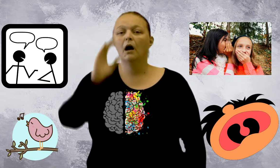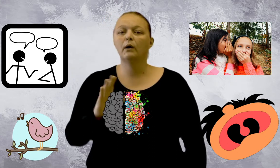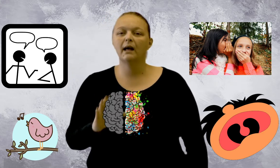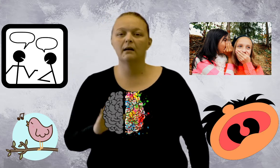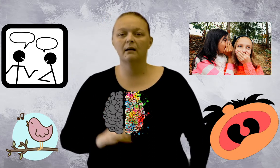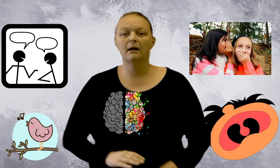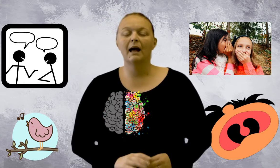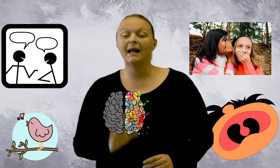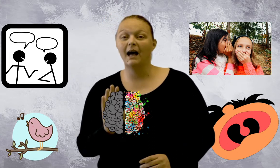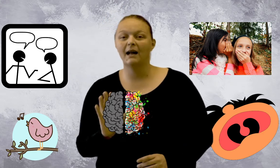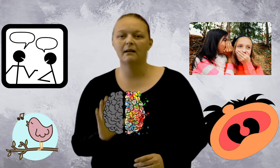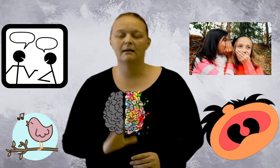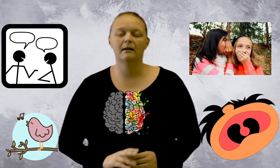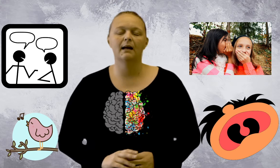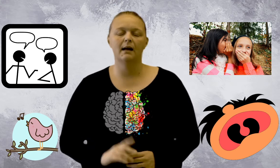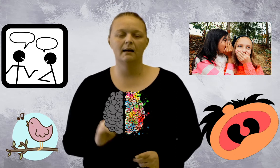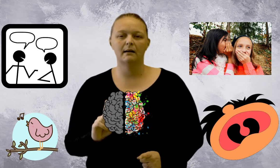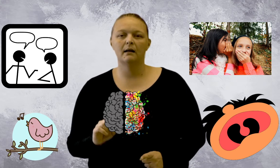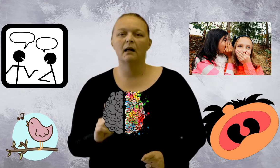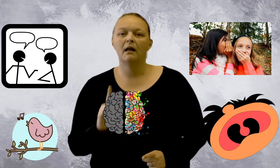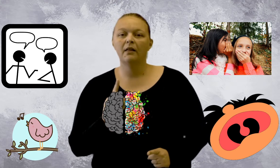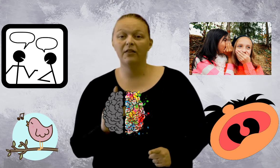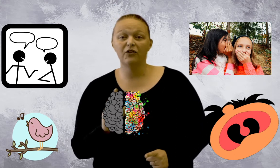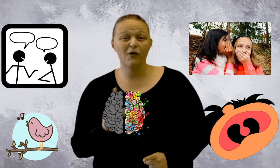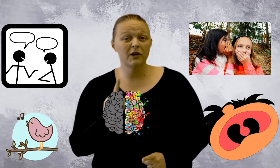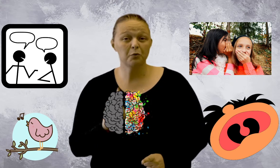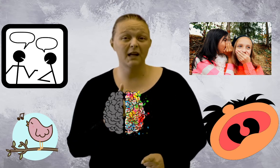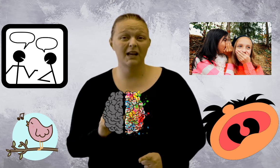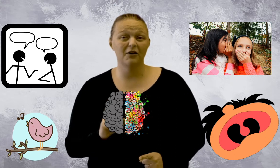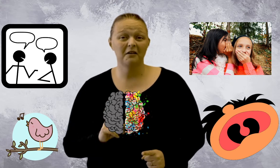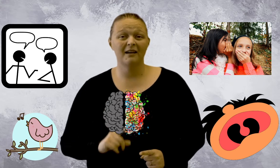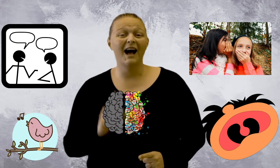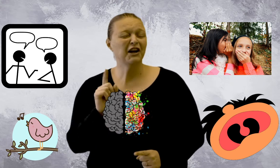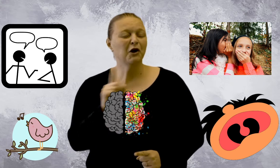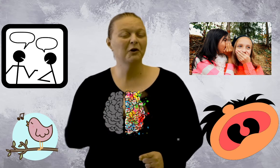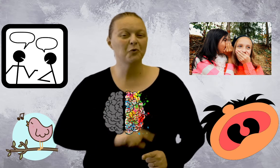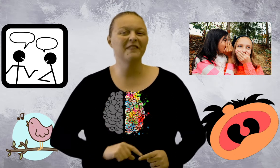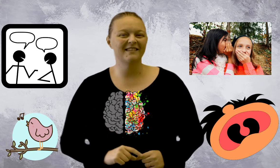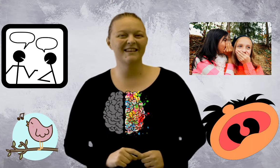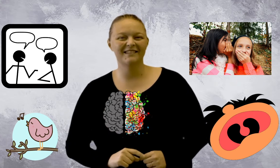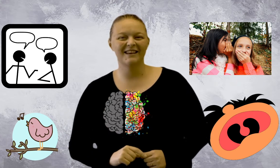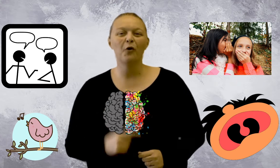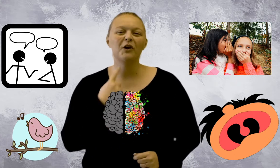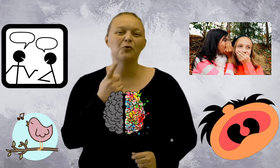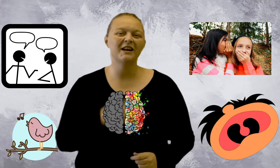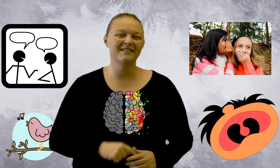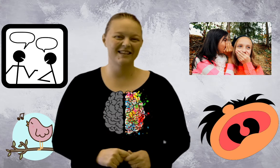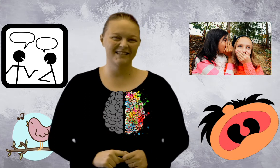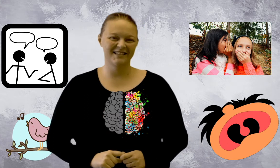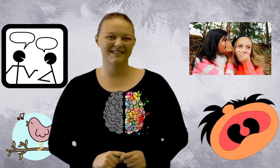Okay, I got it. This voice right here, I know which one this is. Which one is this?